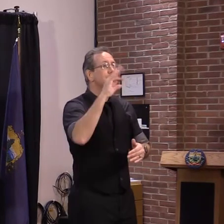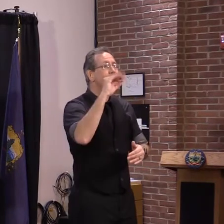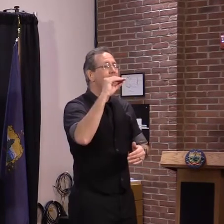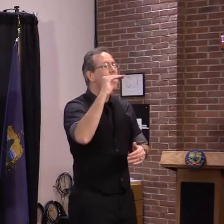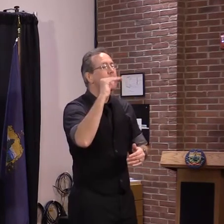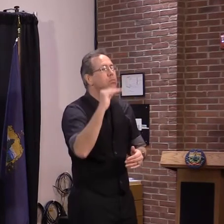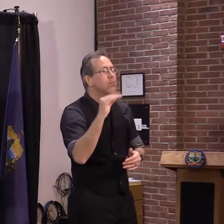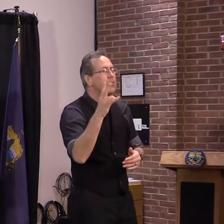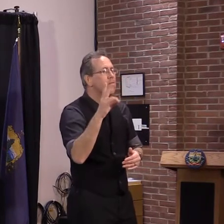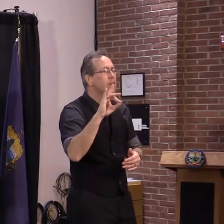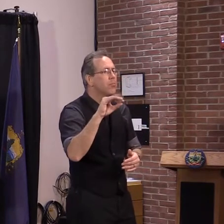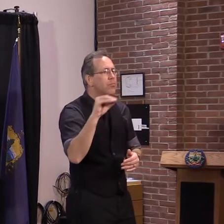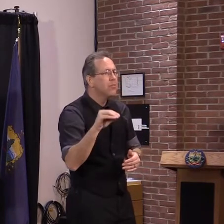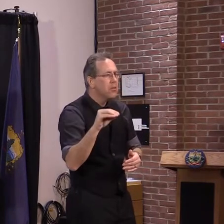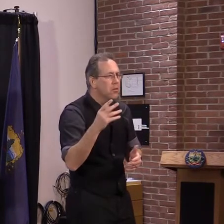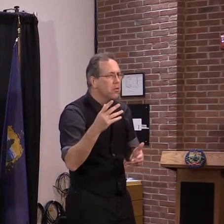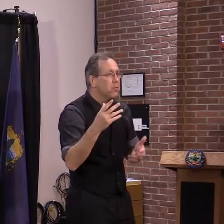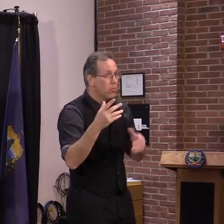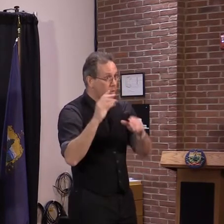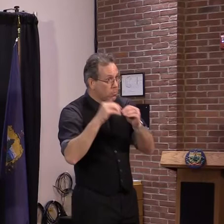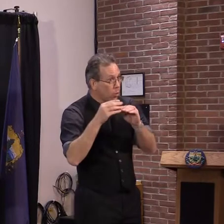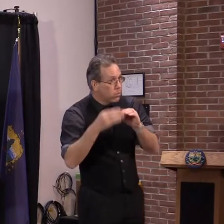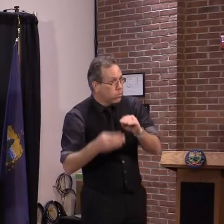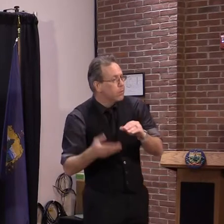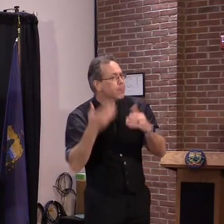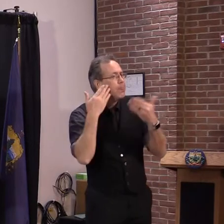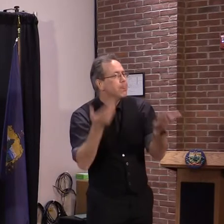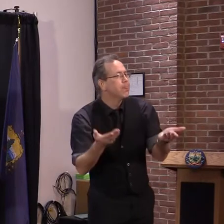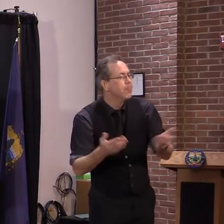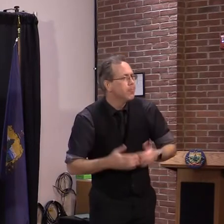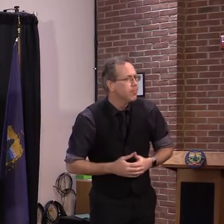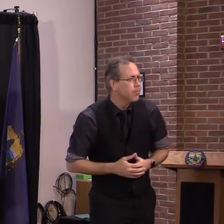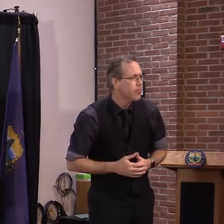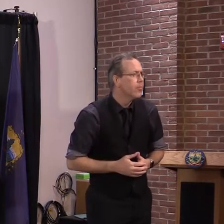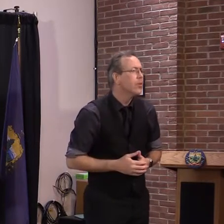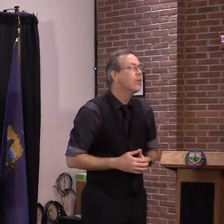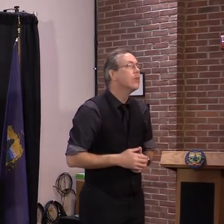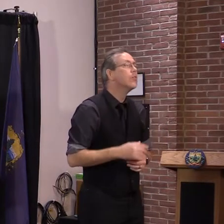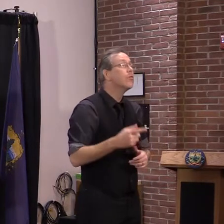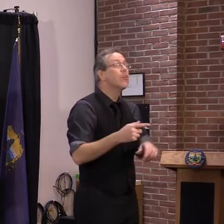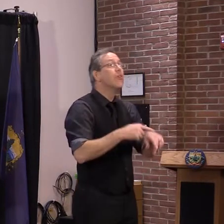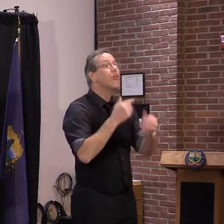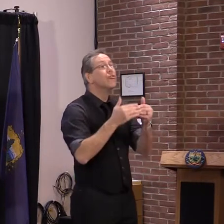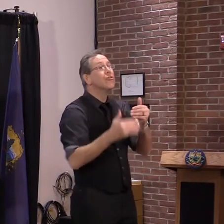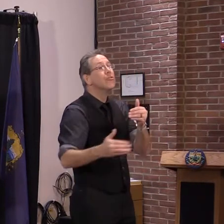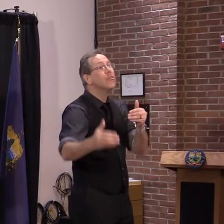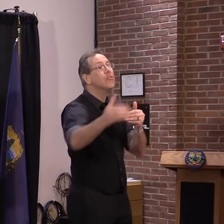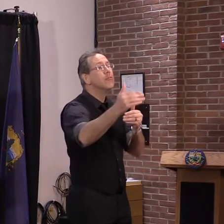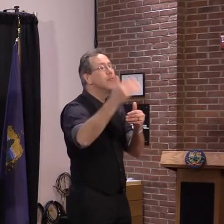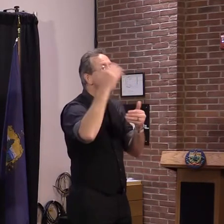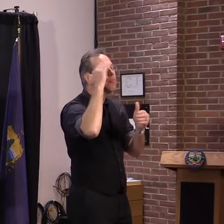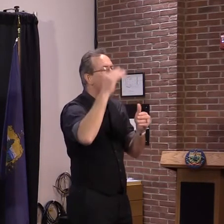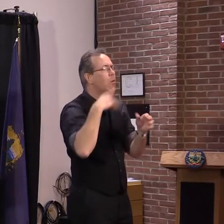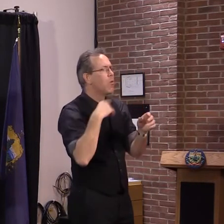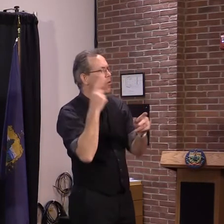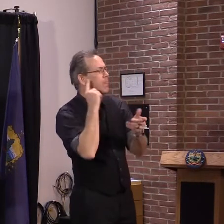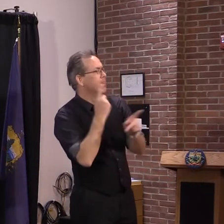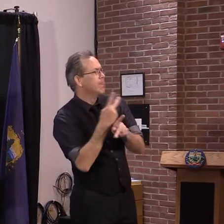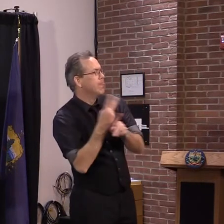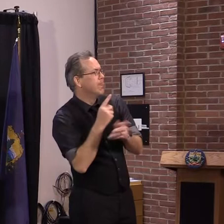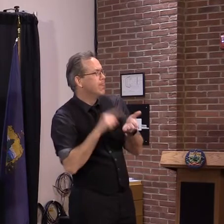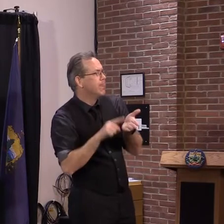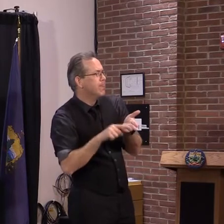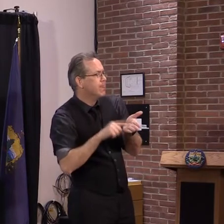on beyond that. So longitudinal studies will be very, very important. But there was no